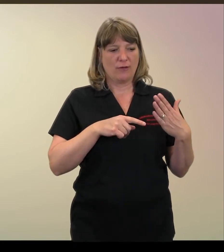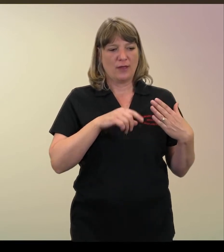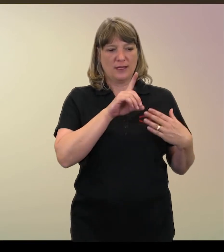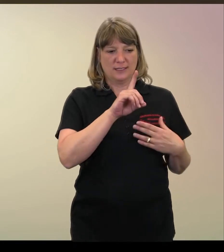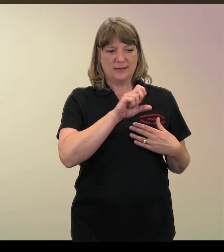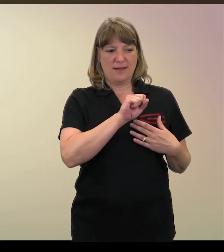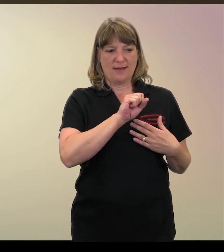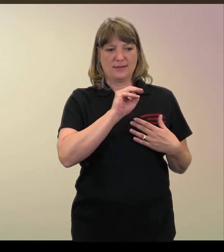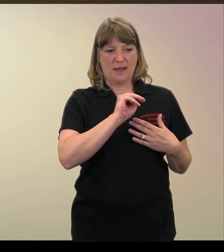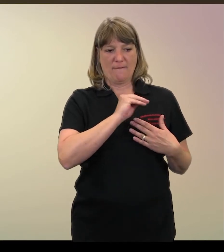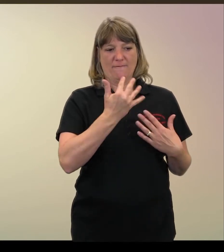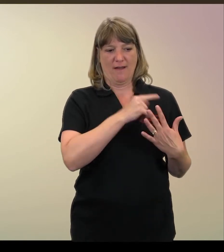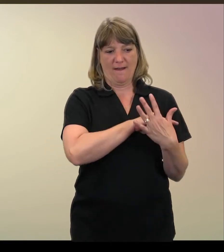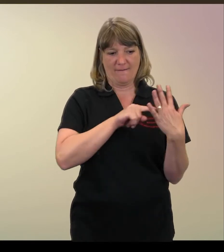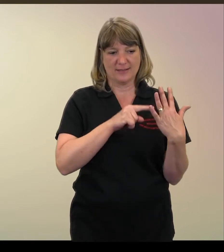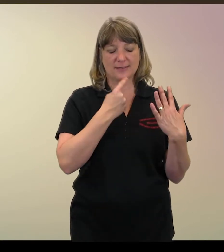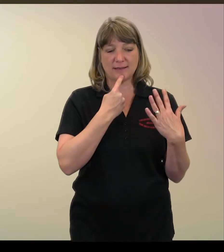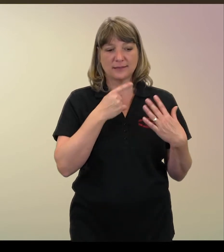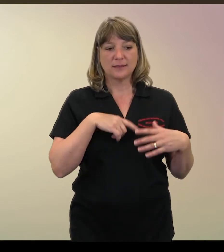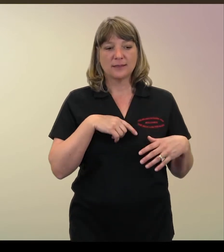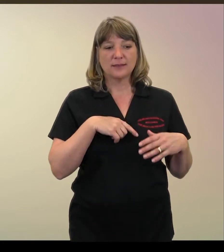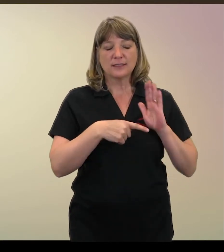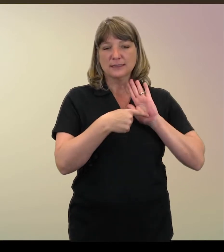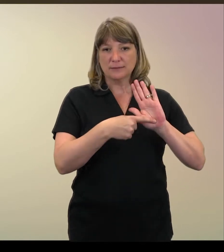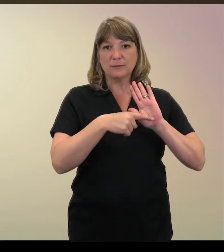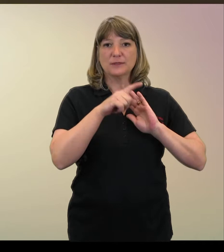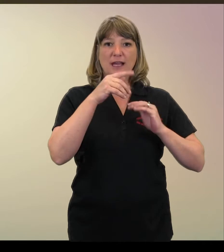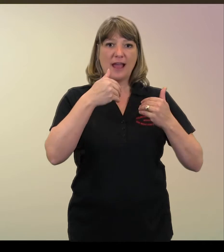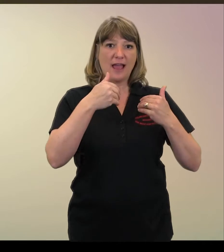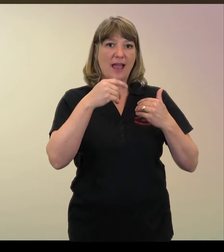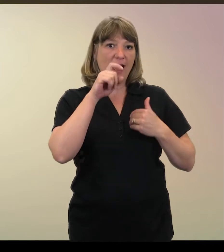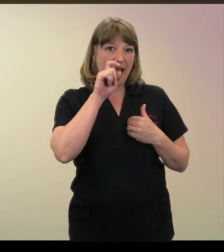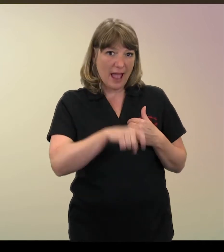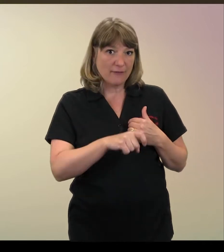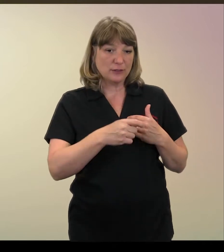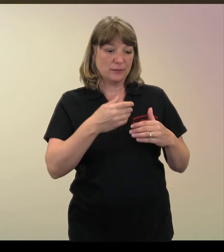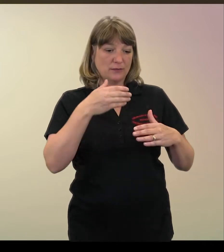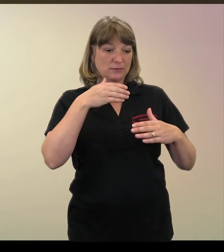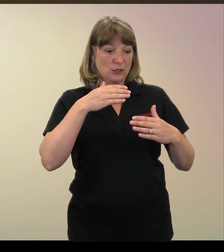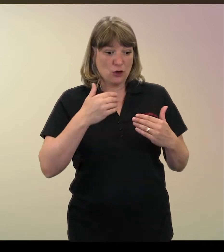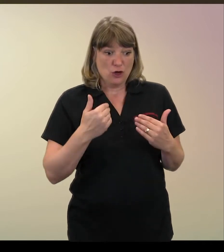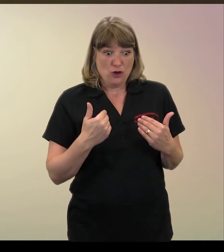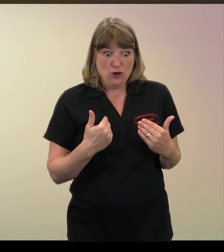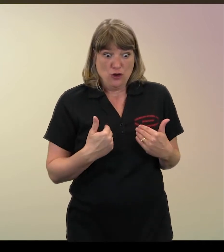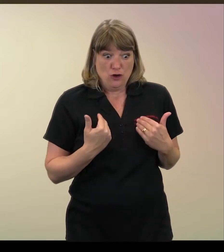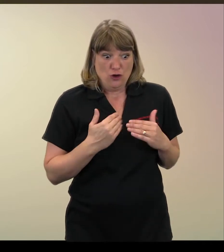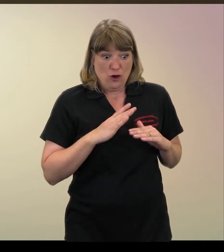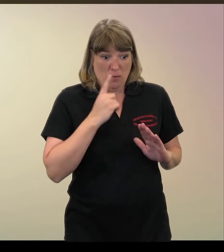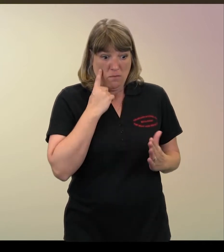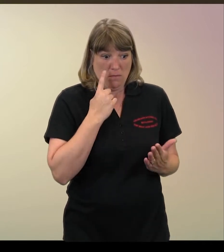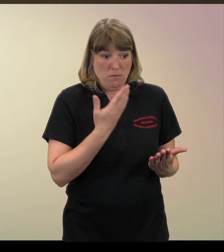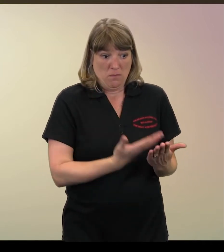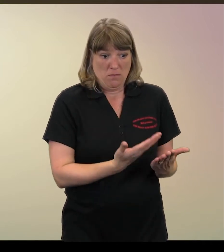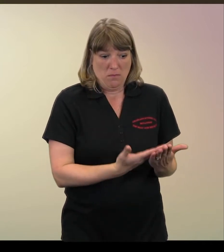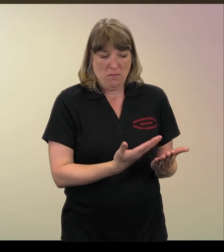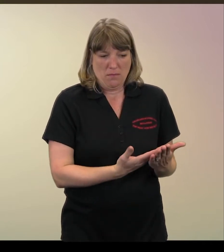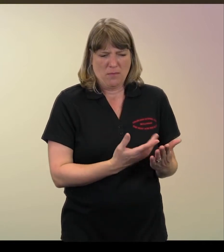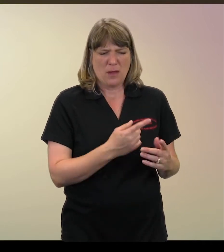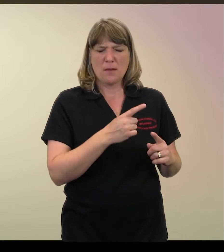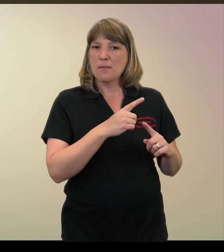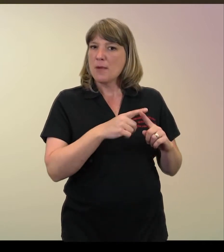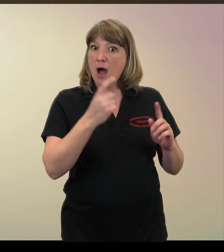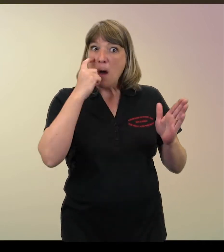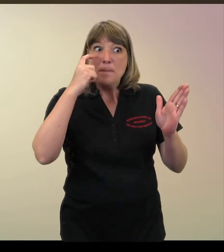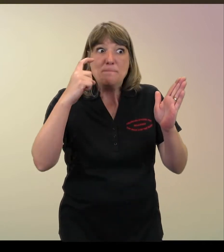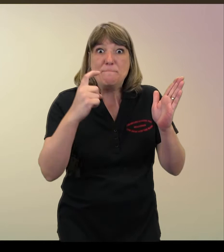the guidelines in the DSM-V are that the symptoms have to be present from early childhood. However, they may not